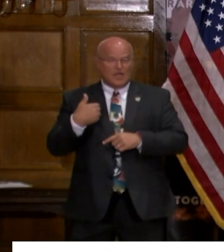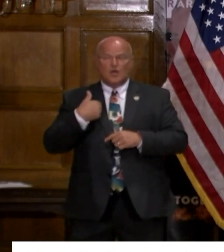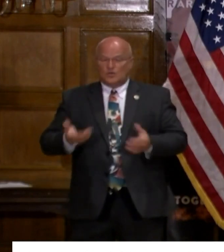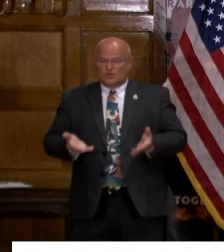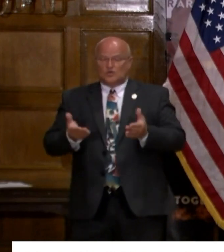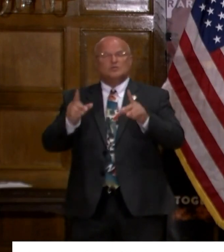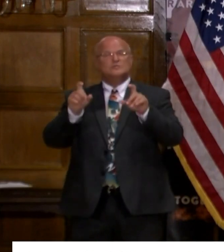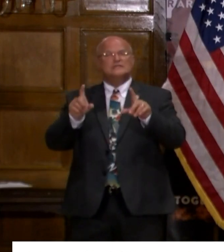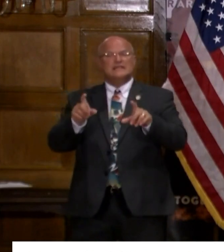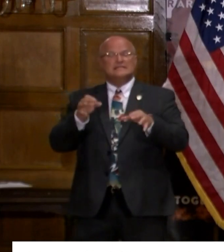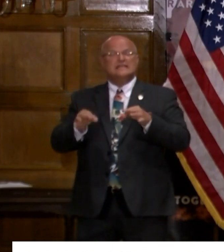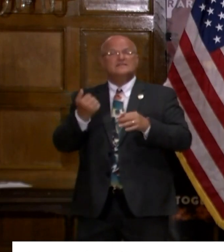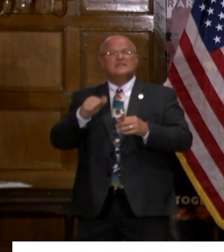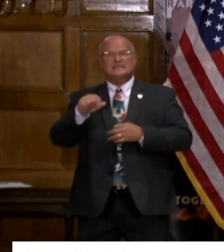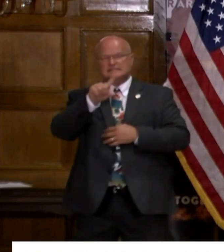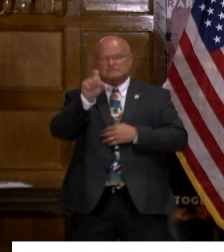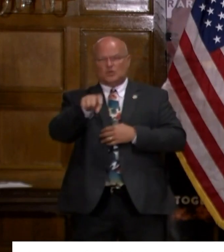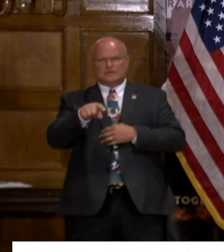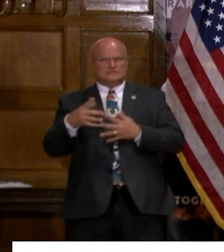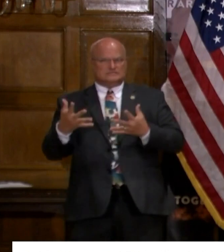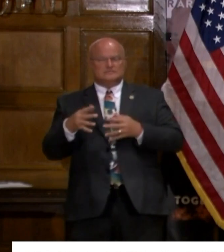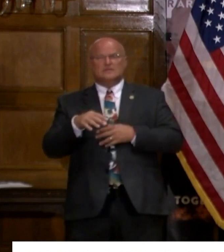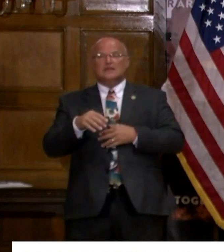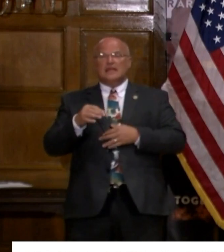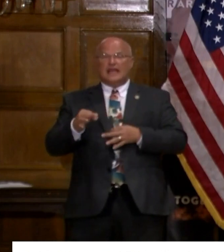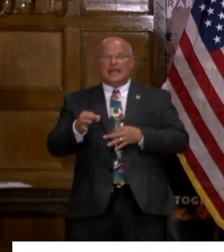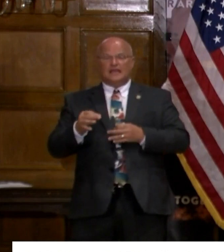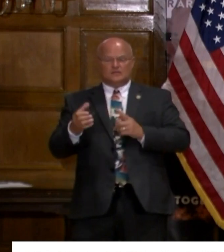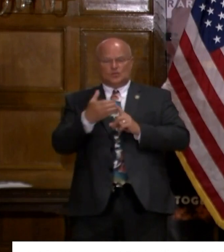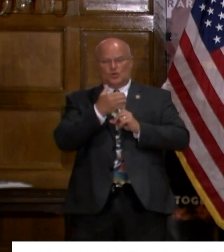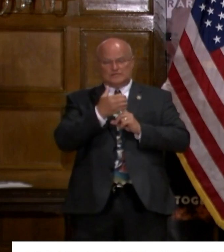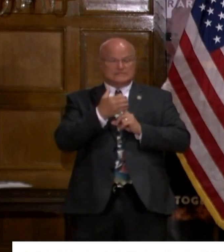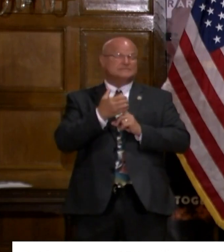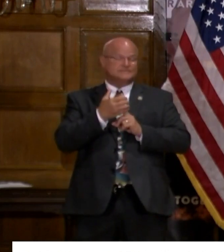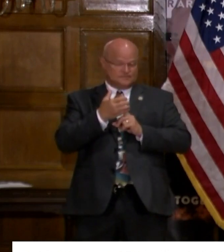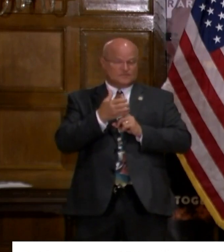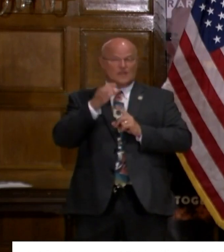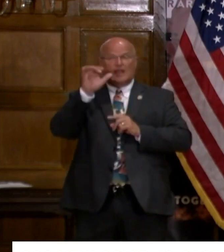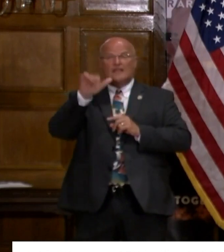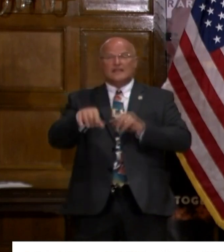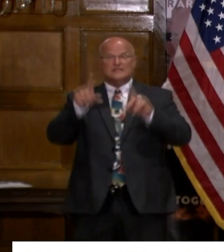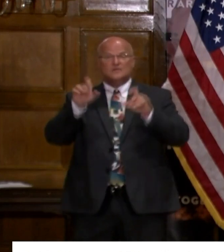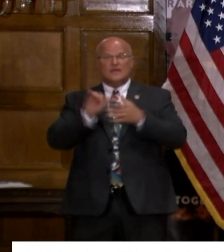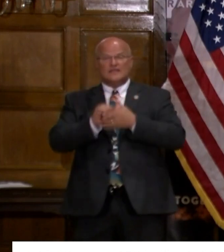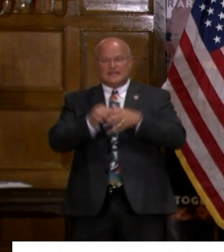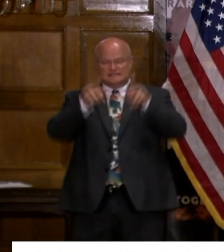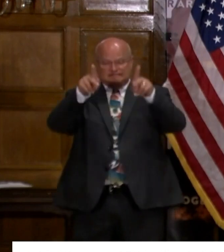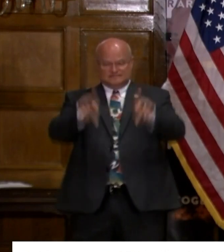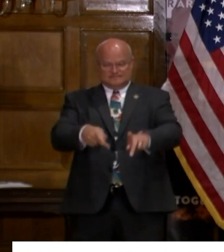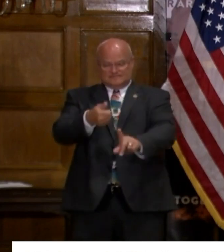we encourage you to be tested if there's any question, and should you quarantine? Those are questions that